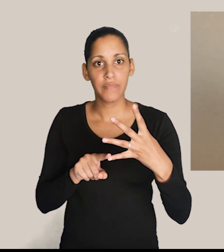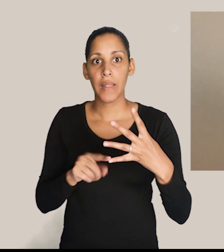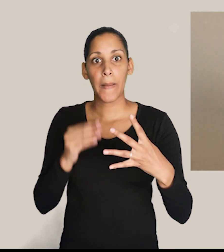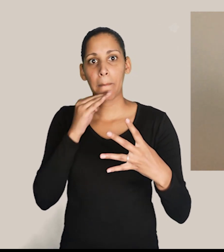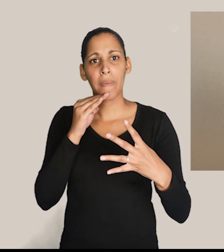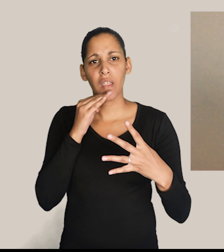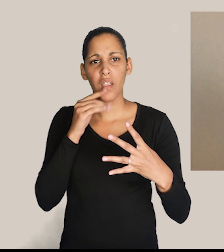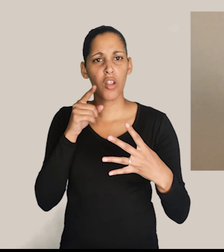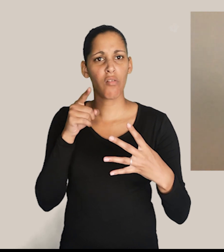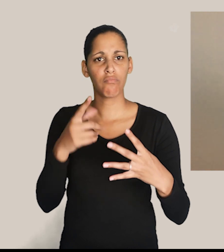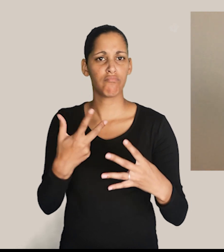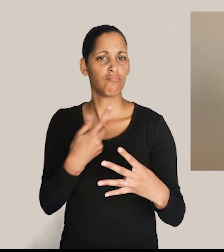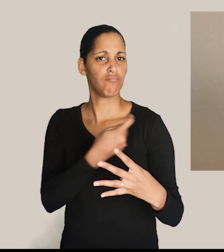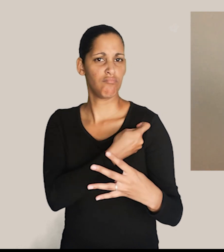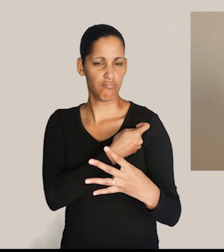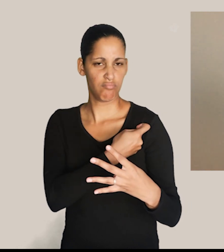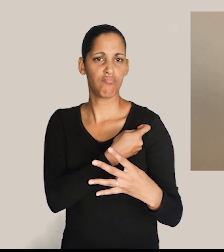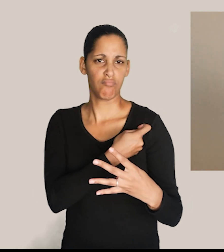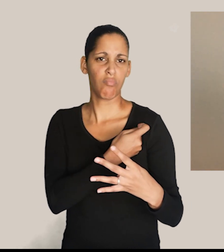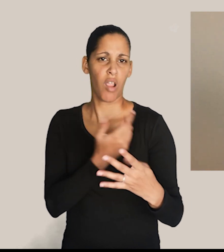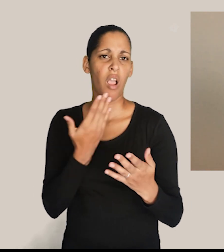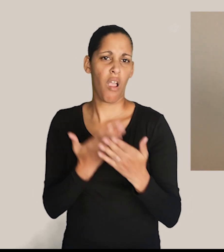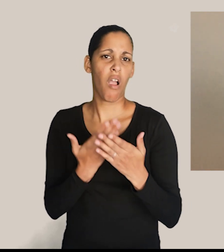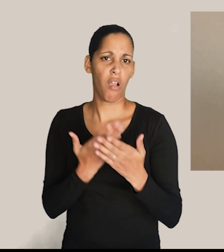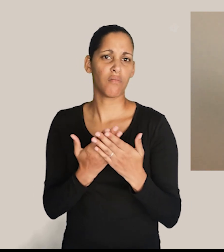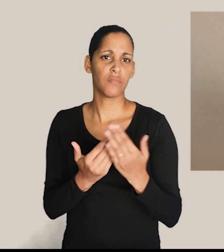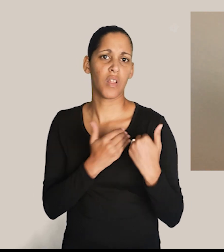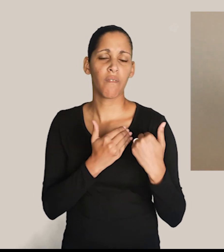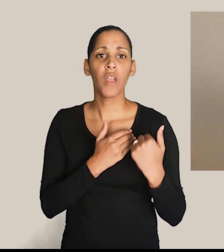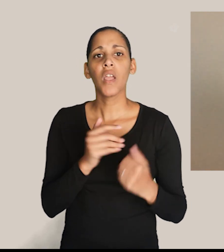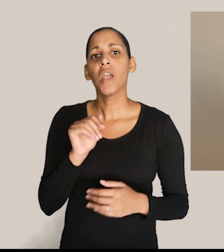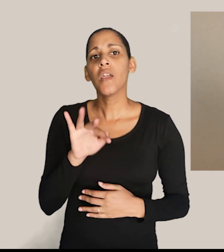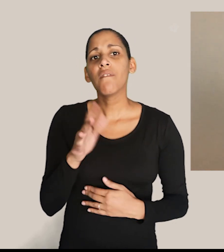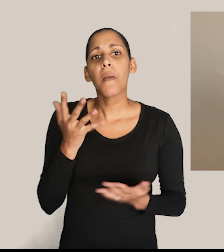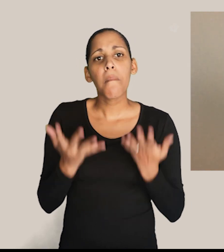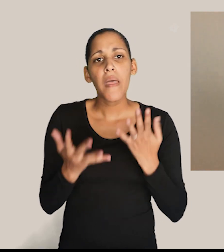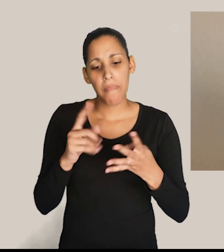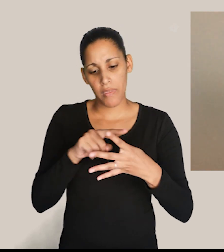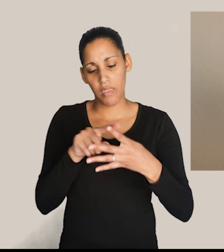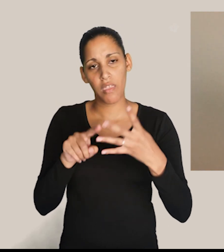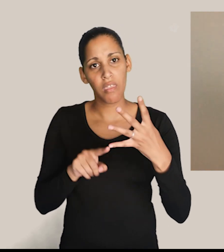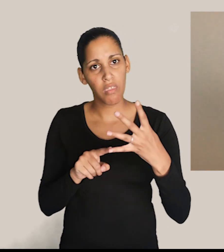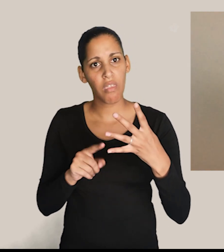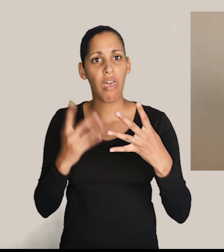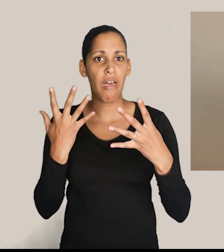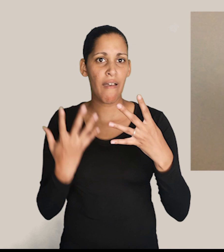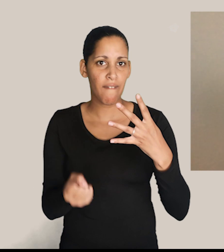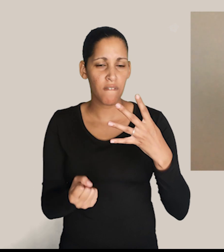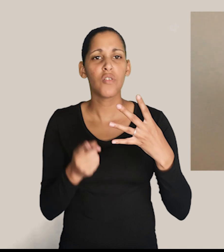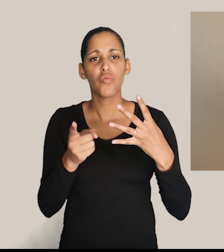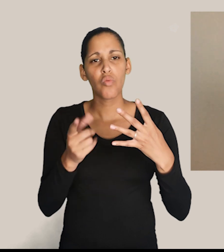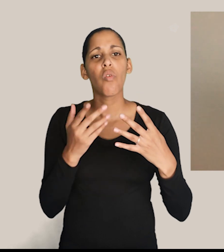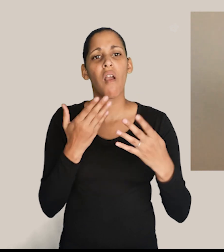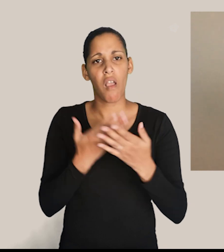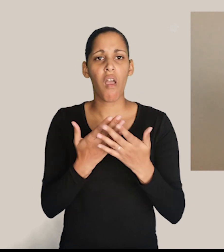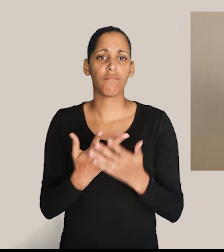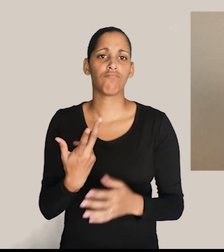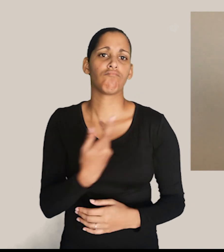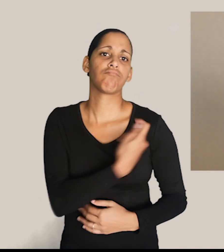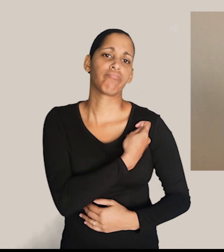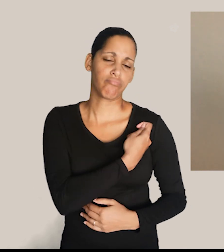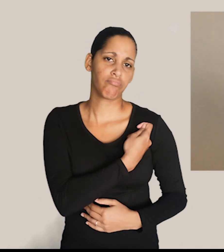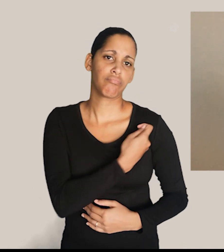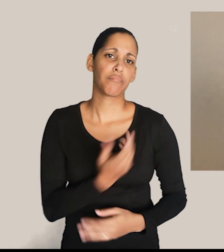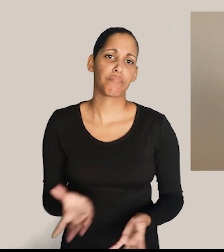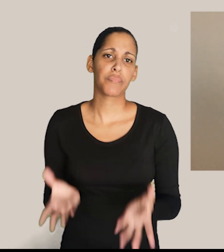or precaution to COVID-19 vaccination. So if you have any of the above, you still will be able